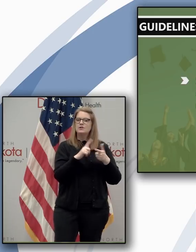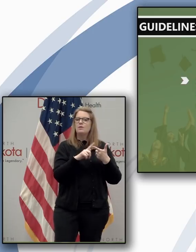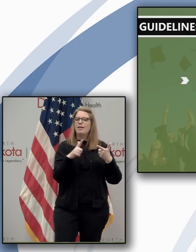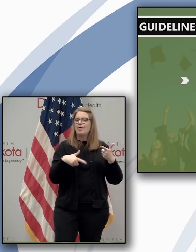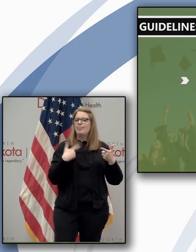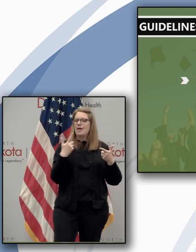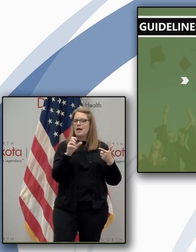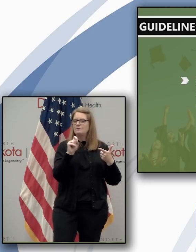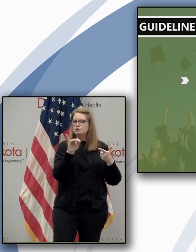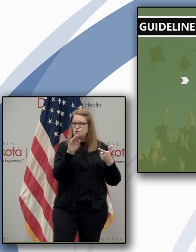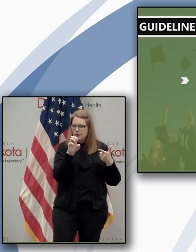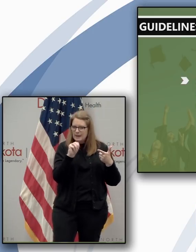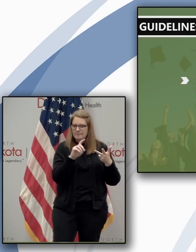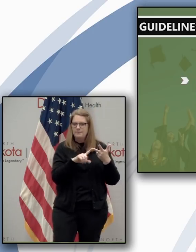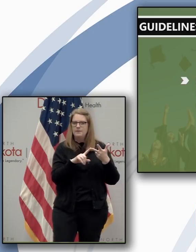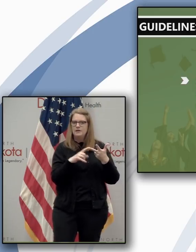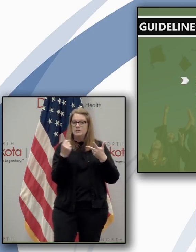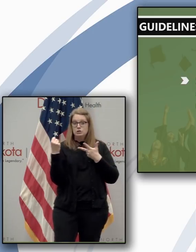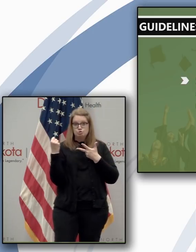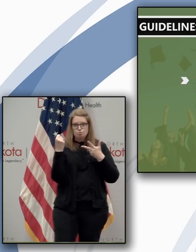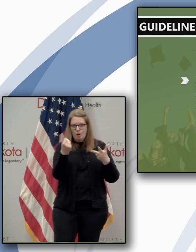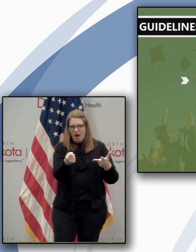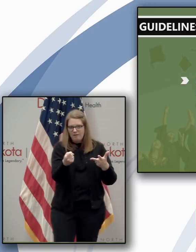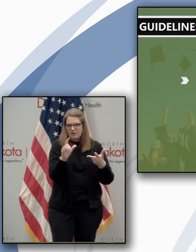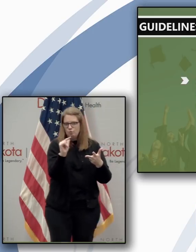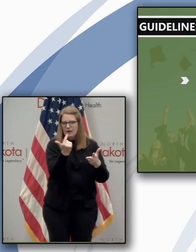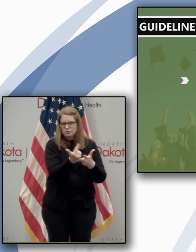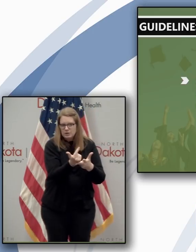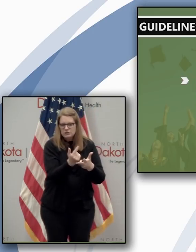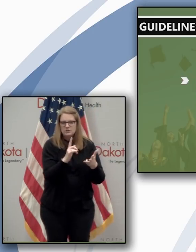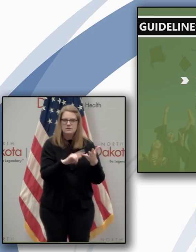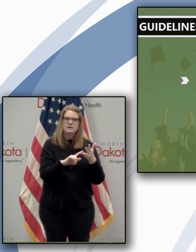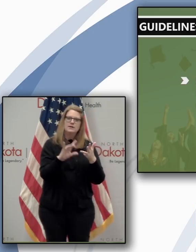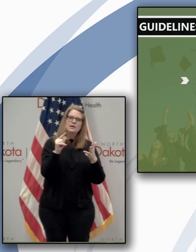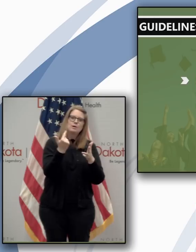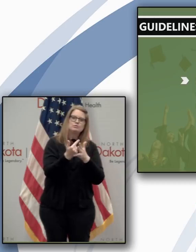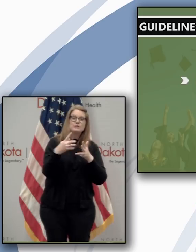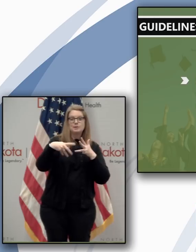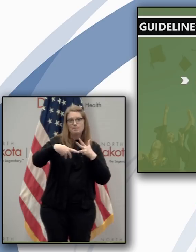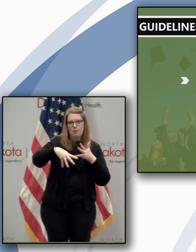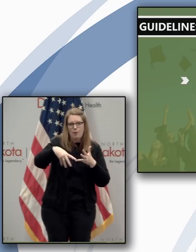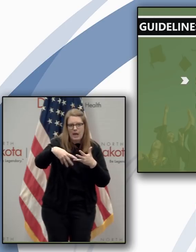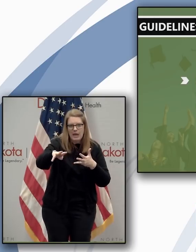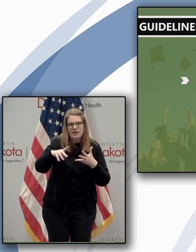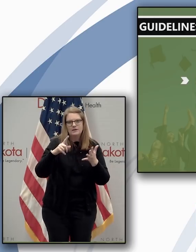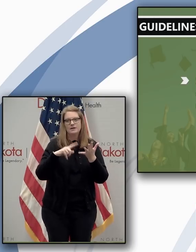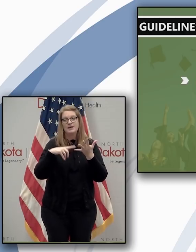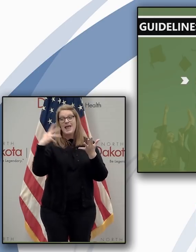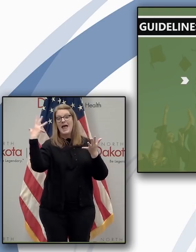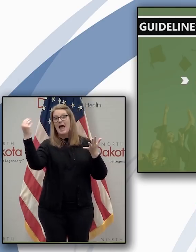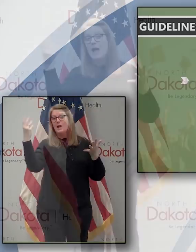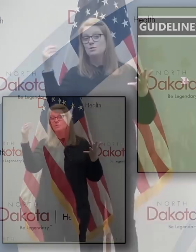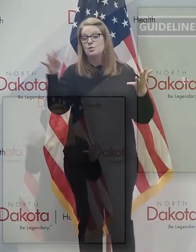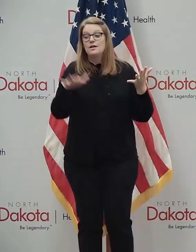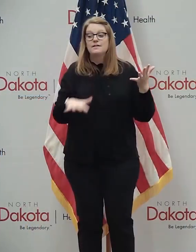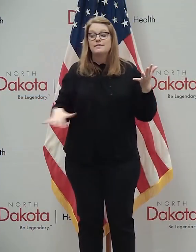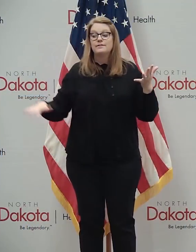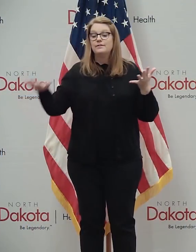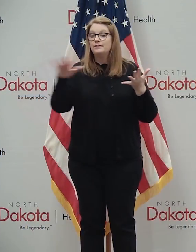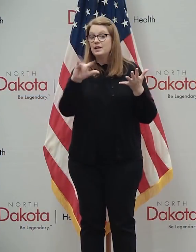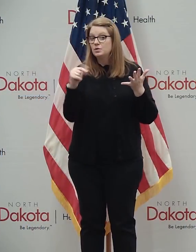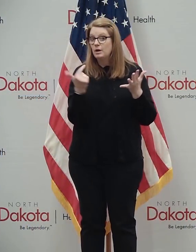graduation ceremony, drive-in graduations, a graduation parade, outdoor field